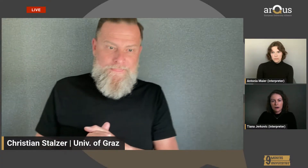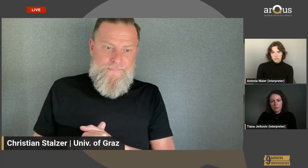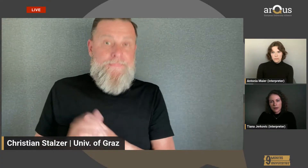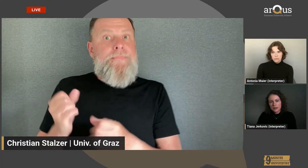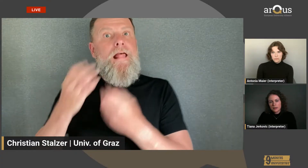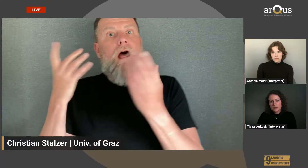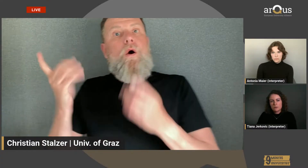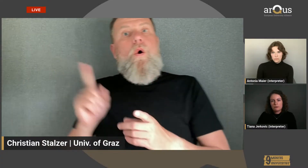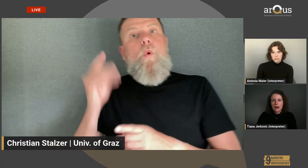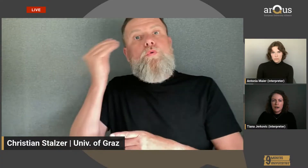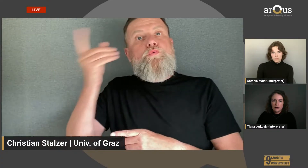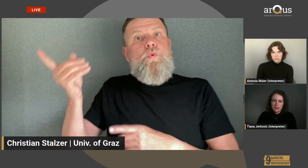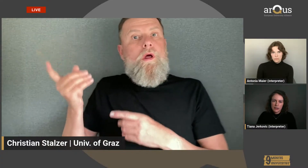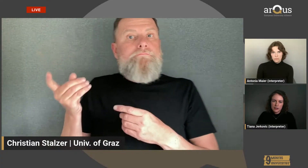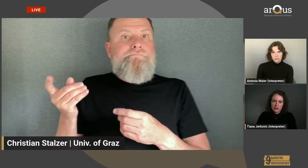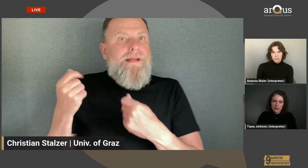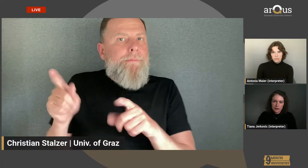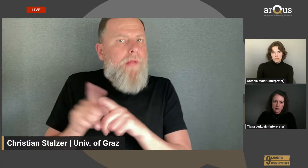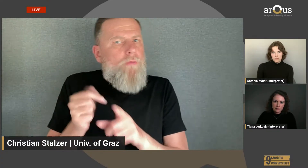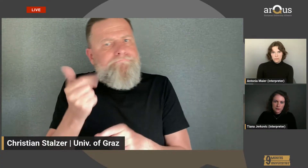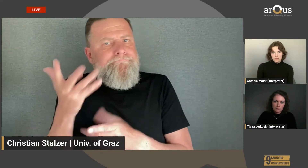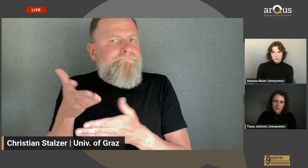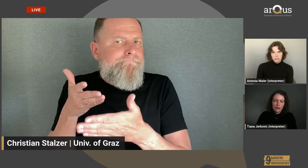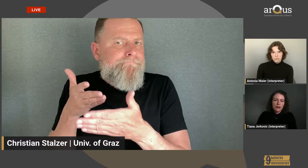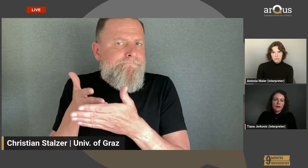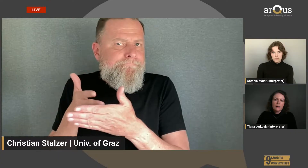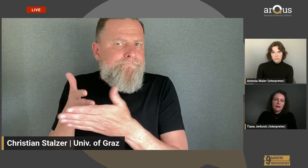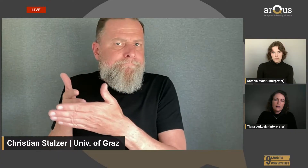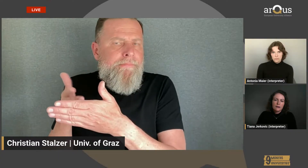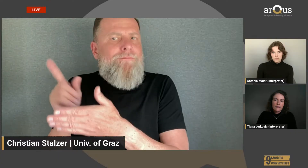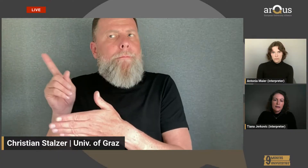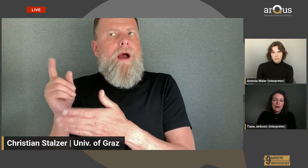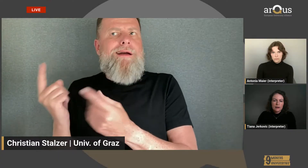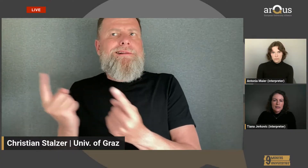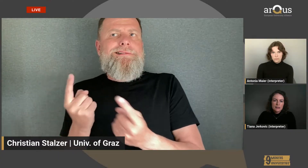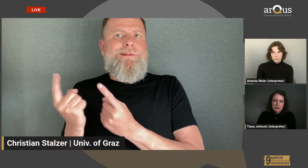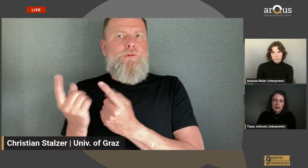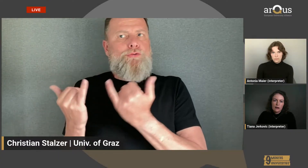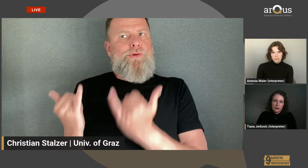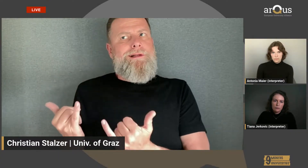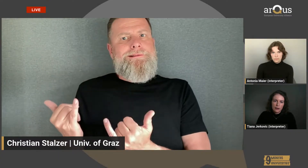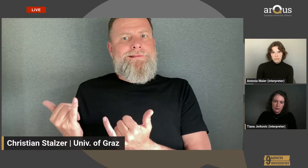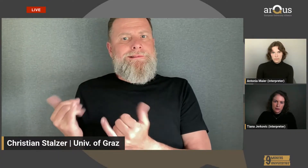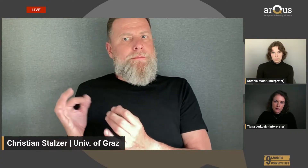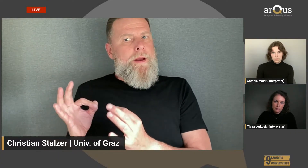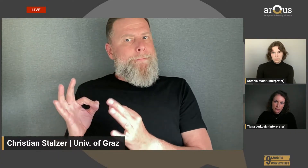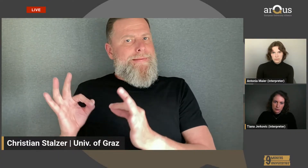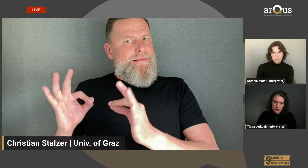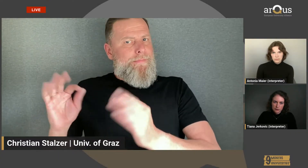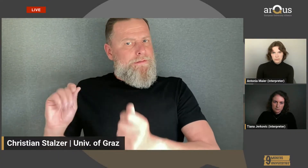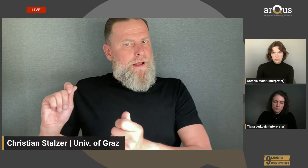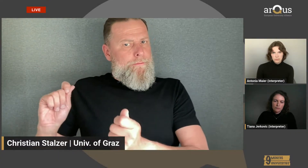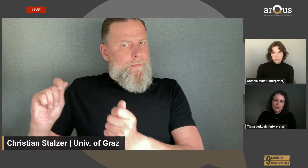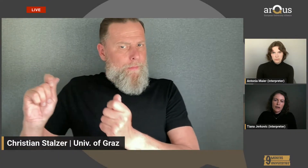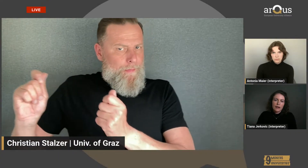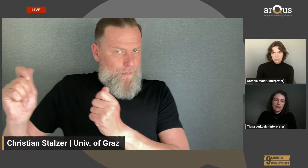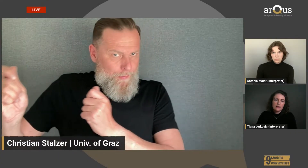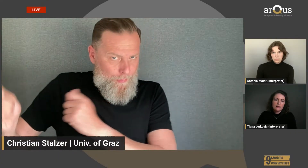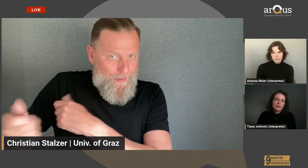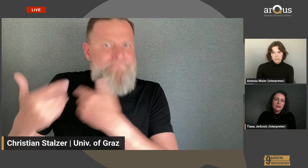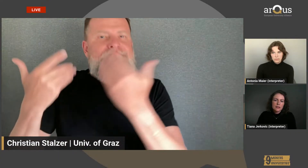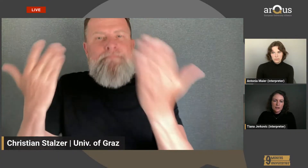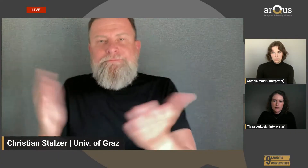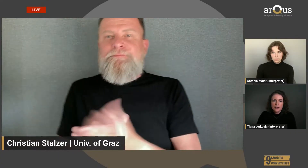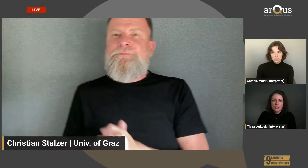now combine this with higher education sectors, there are still a lot of barriers, of course.